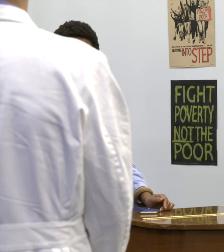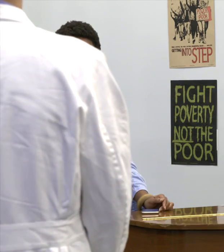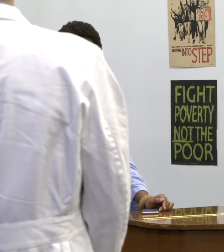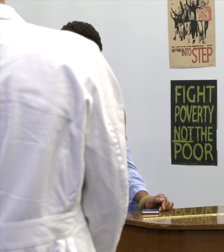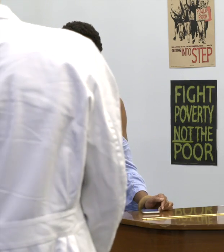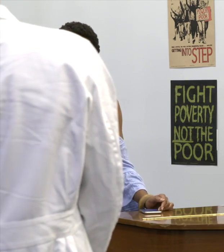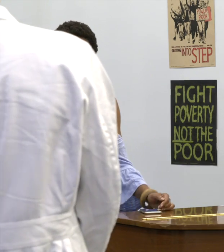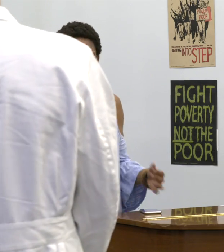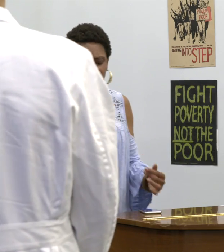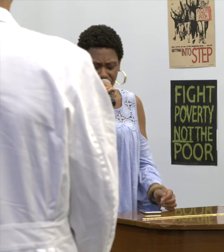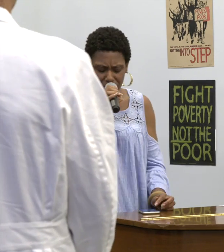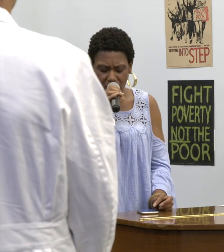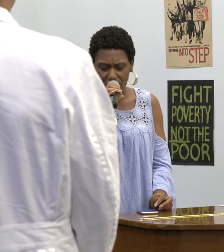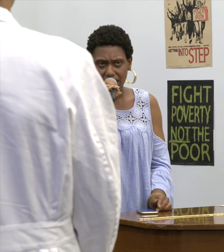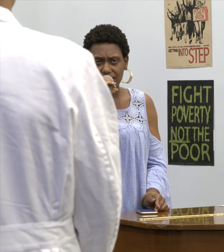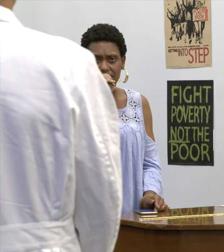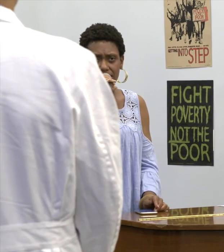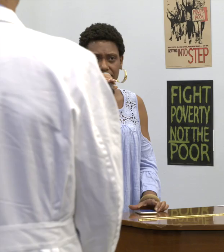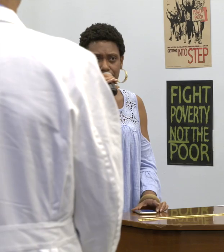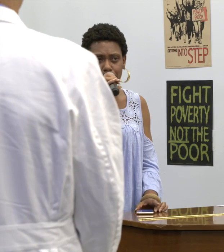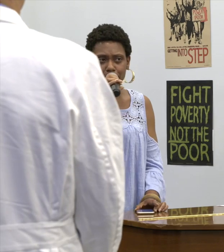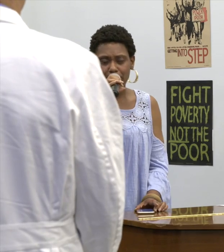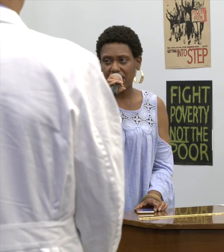roll. Mean it from your heart.